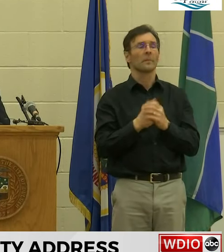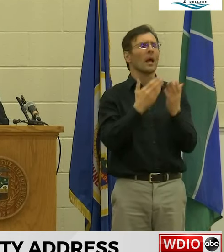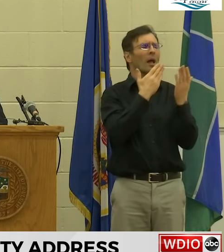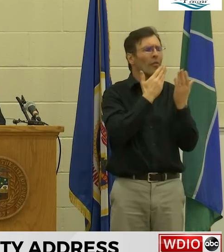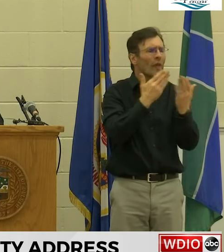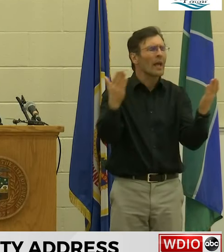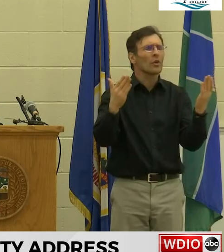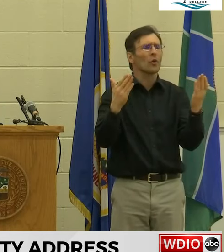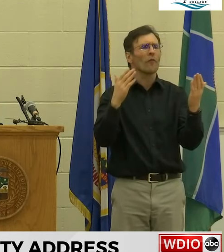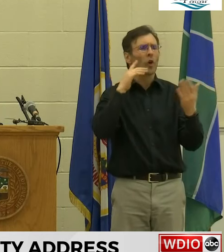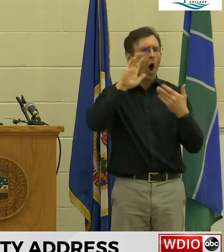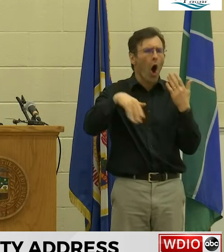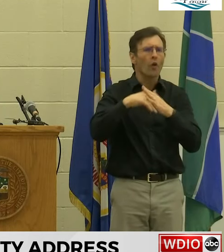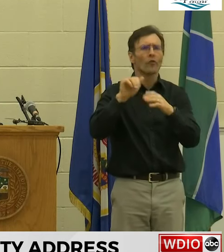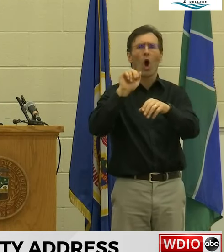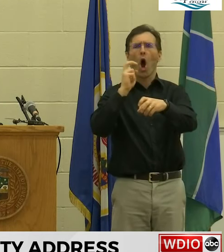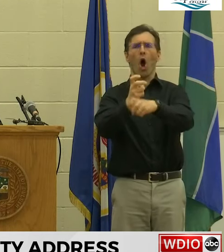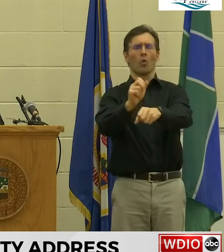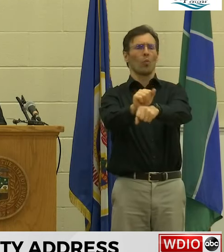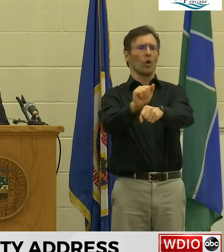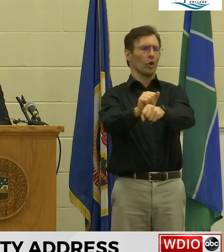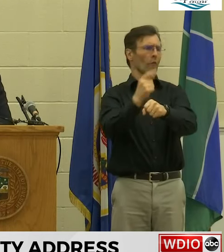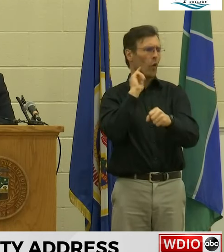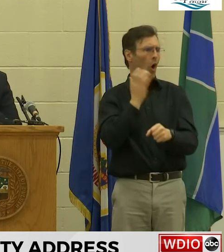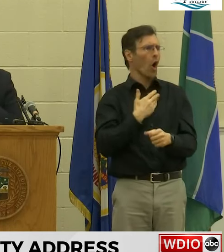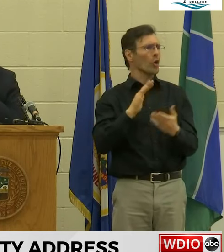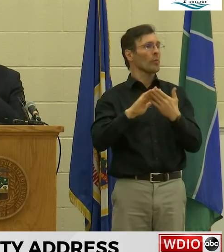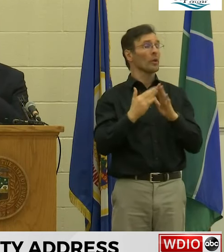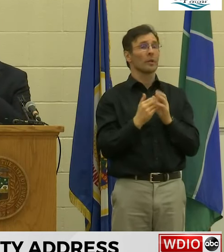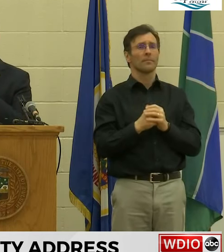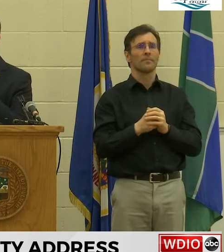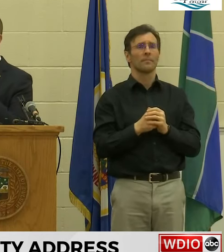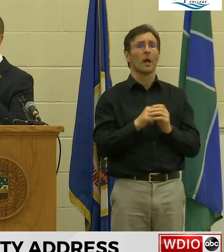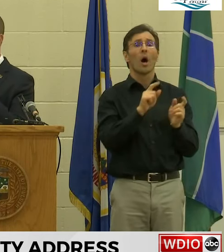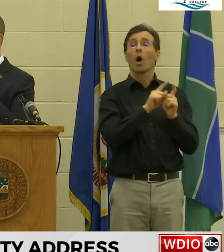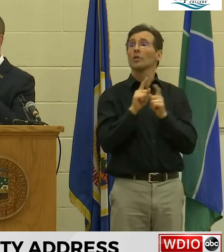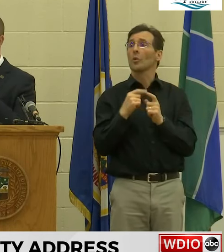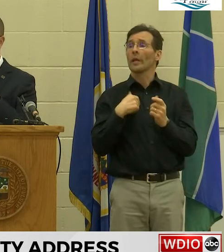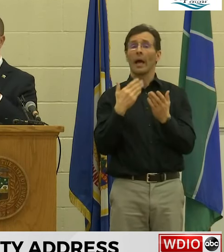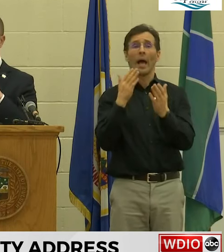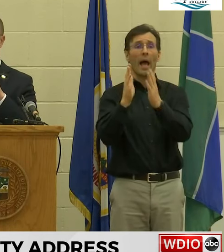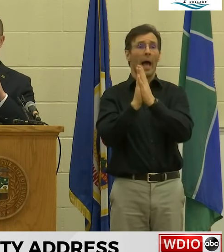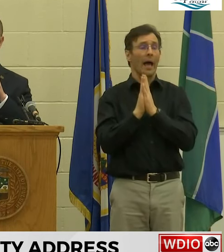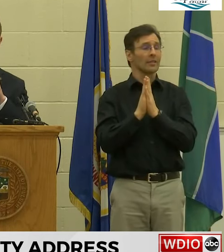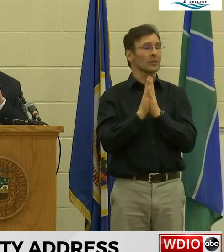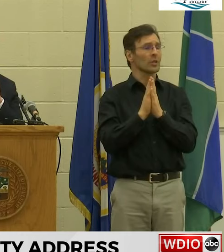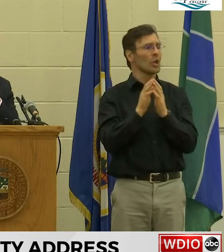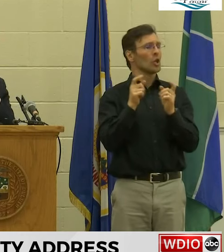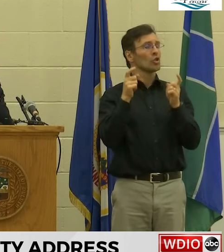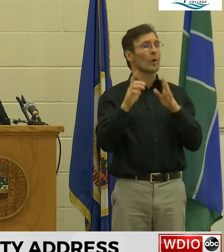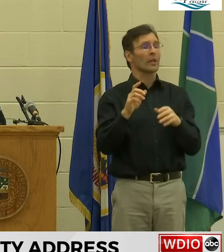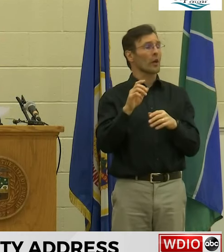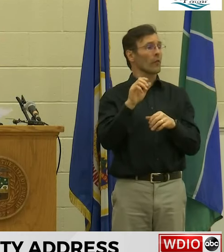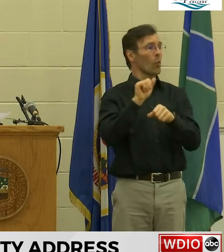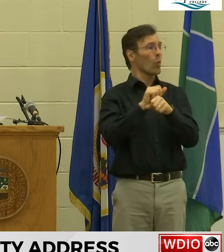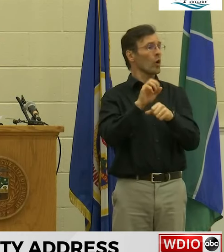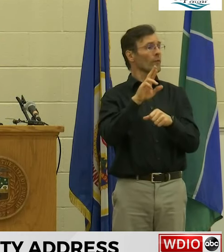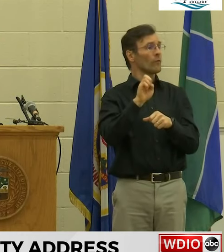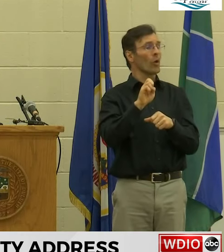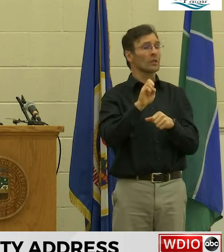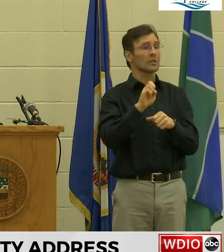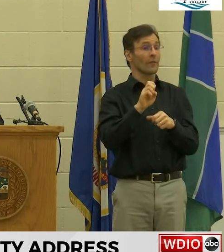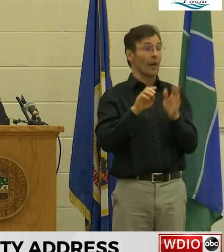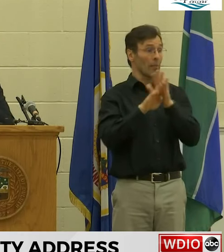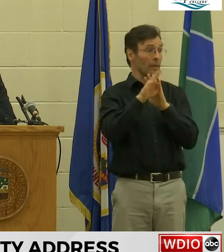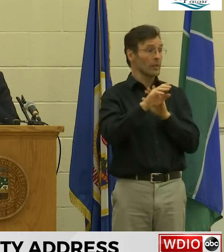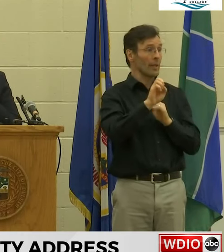Thank you, and thank you all for your hard work that you do on behalf of our community. I'd like to also ask Director of Workforce Development, Elena Fauché, to join us on